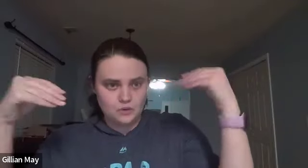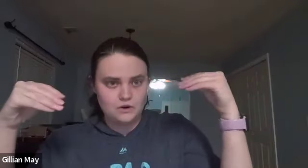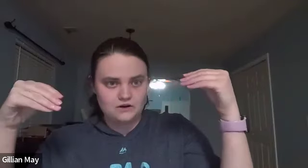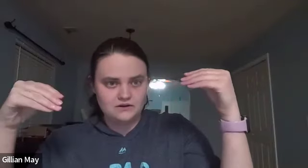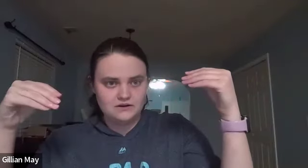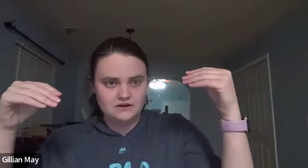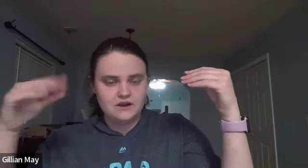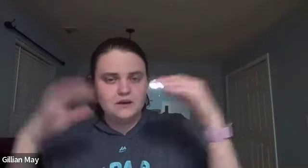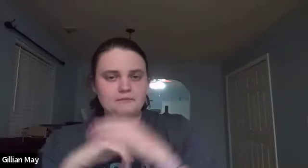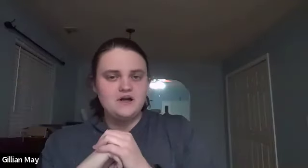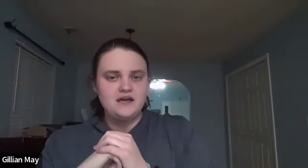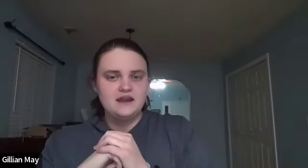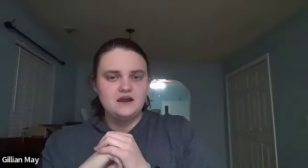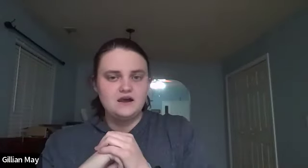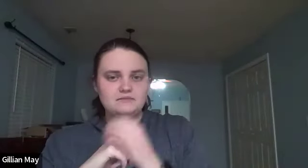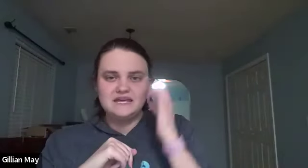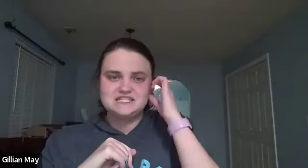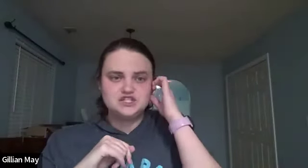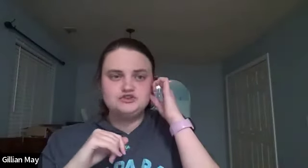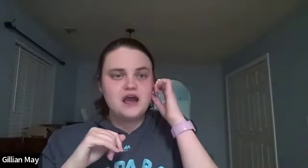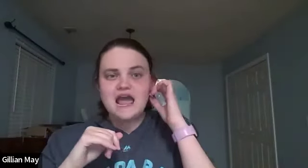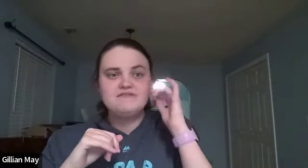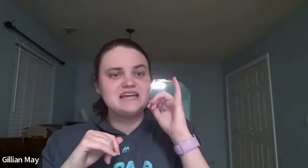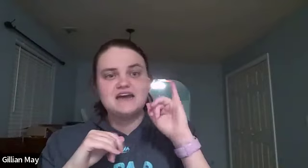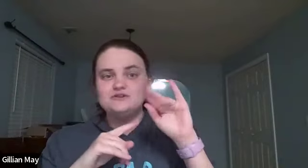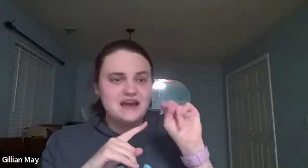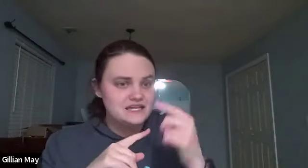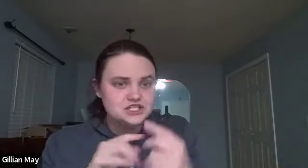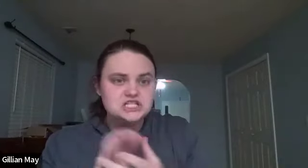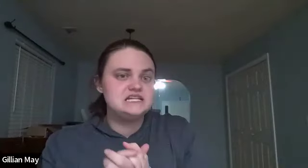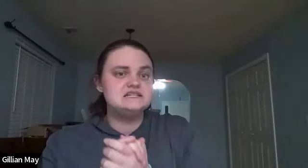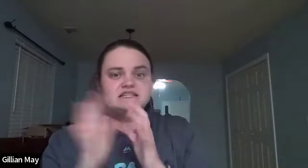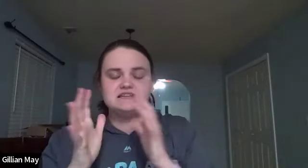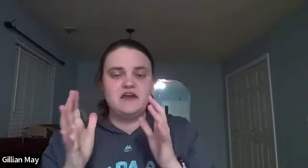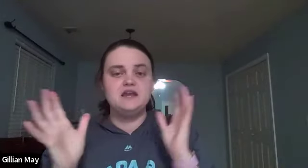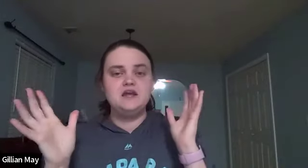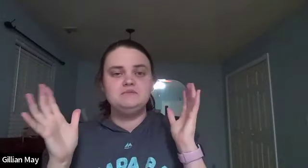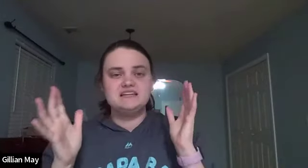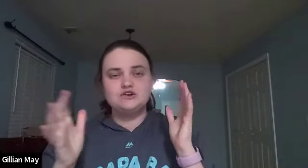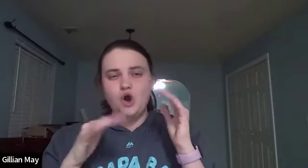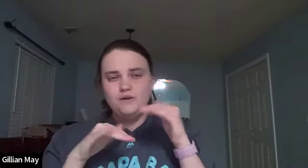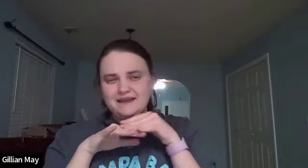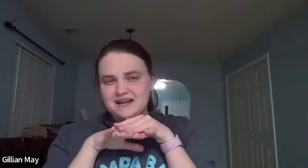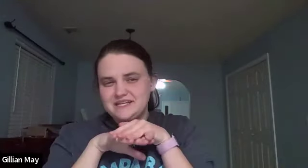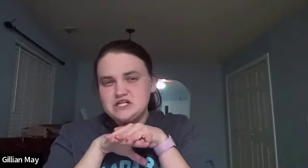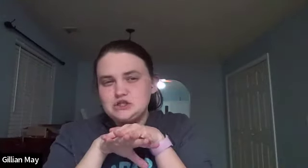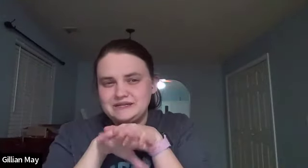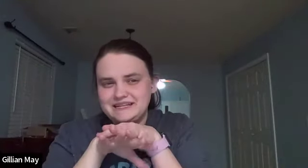store, but it's so you're not having to add those ings, things like that, because they're all like kind of included in